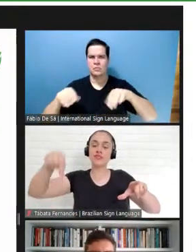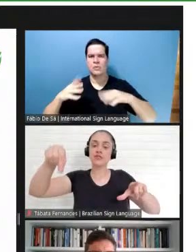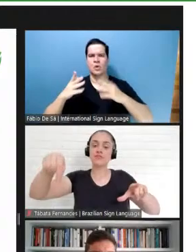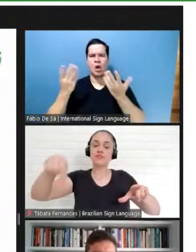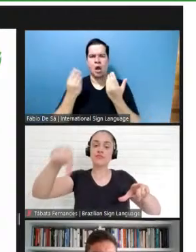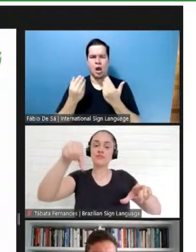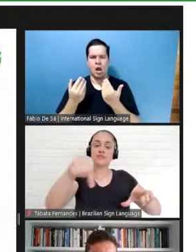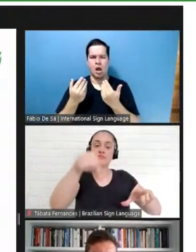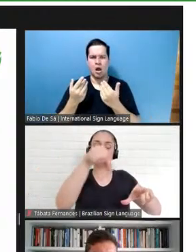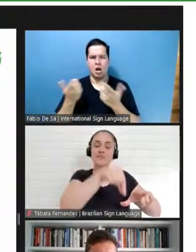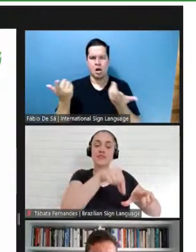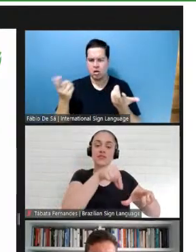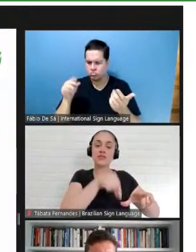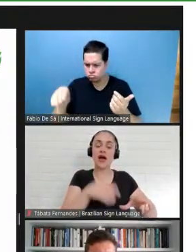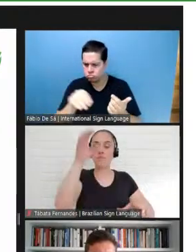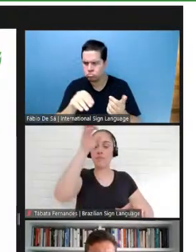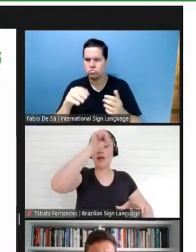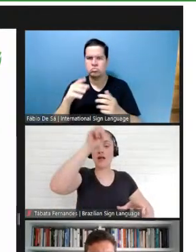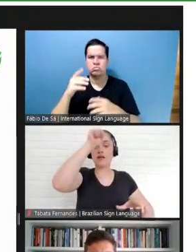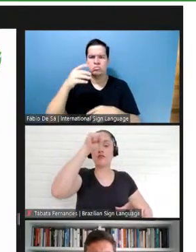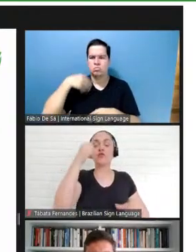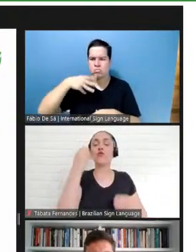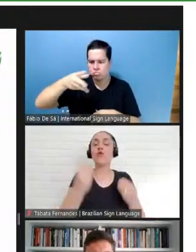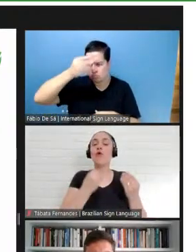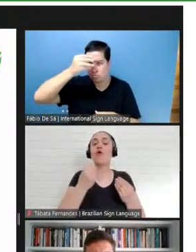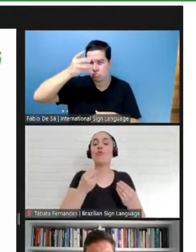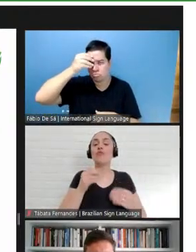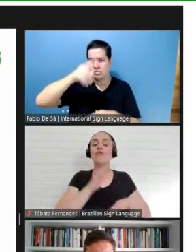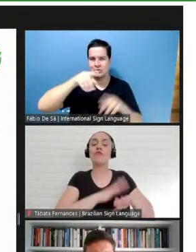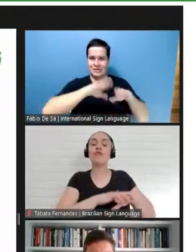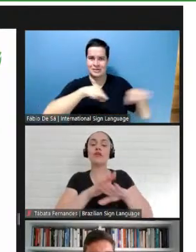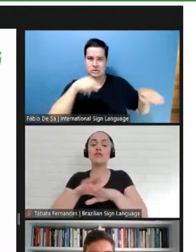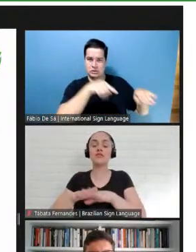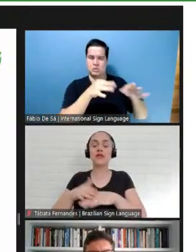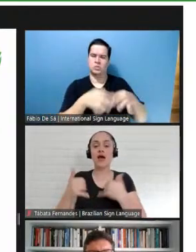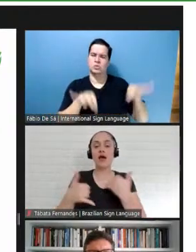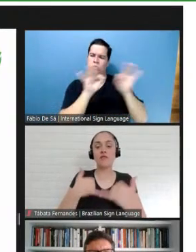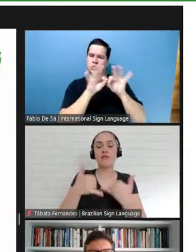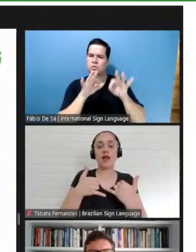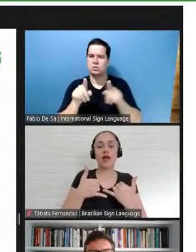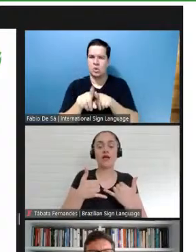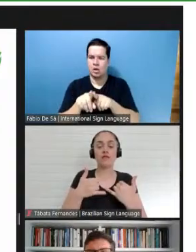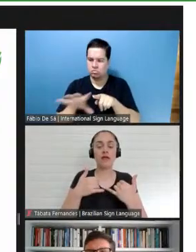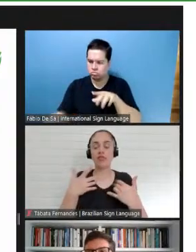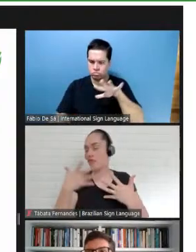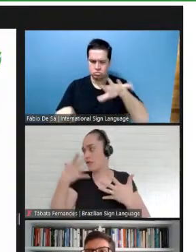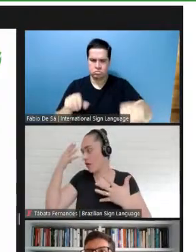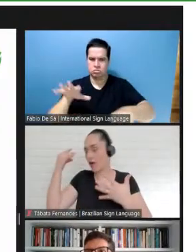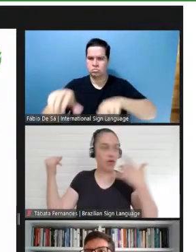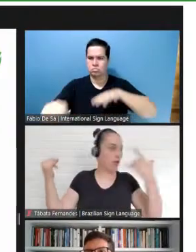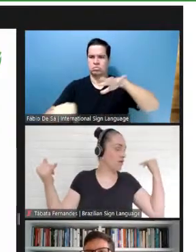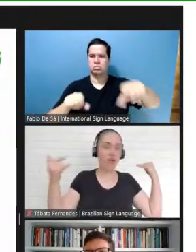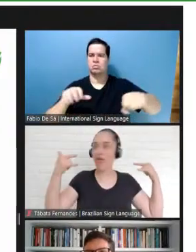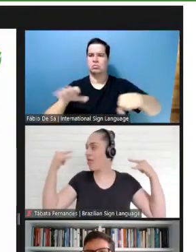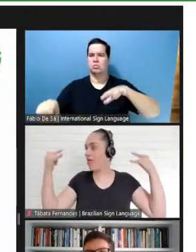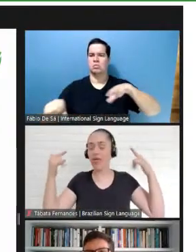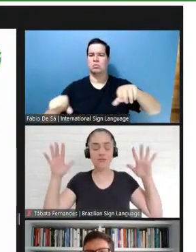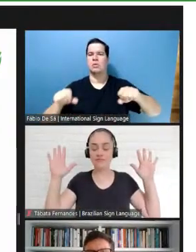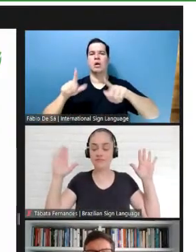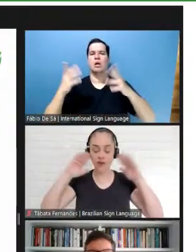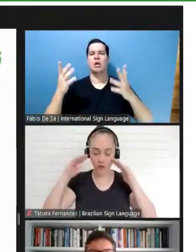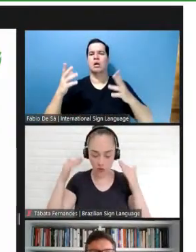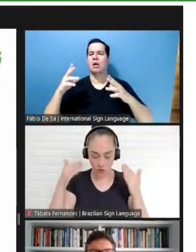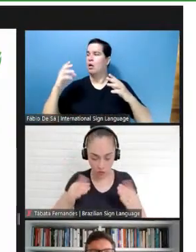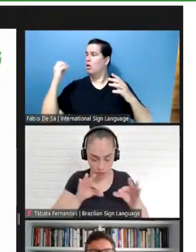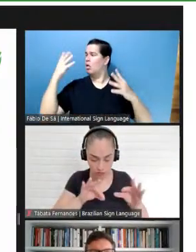the pieces, and she was able to then pick it off and move it without disrupting the other parts of the board. So low technology, but allowed her to